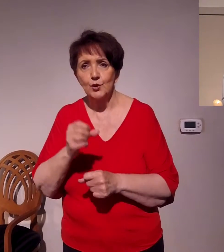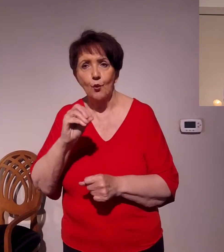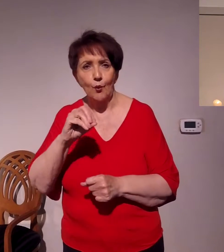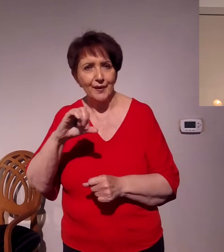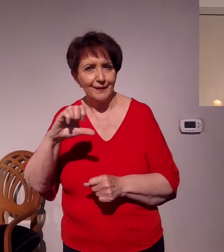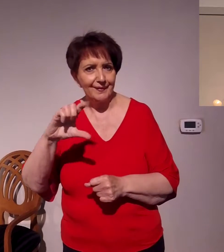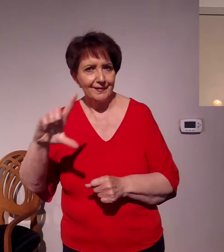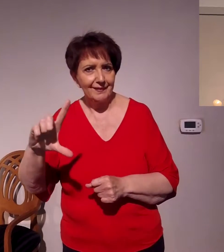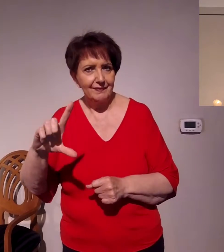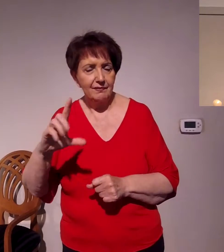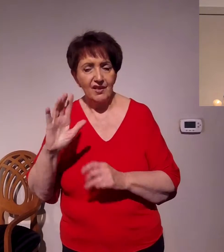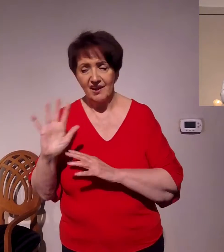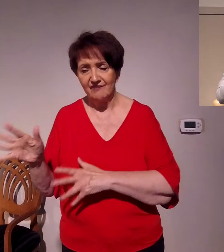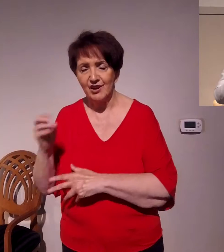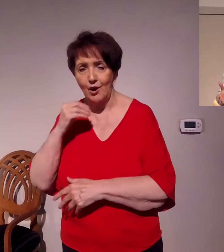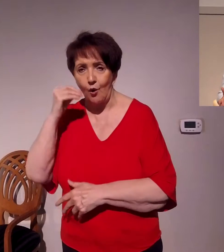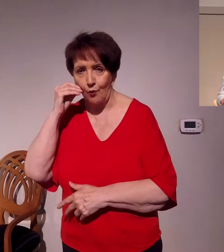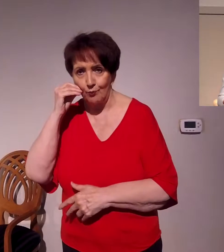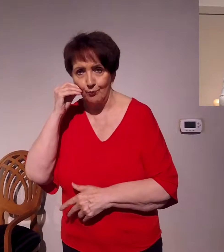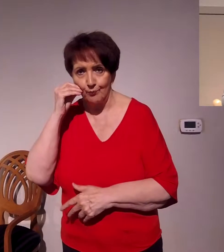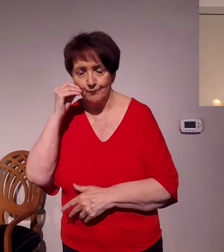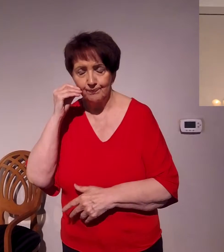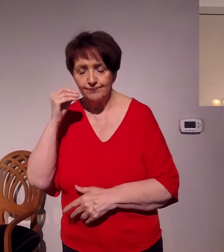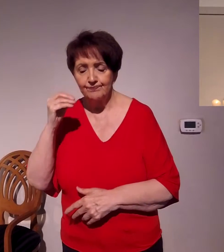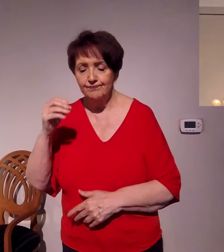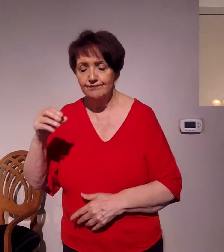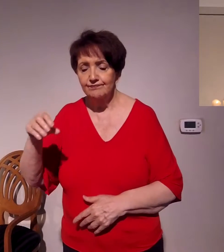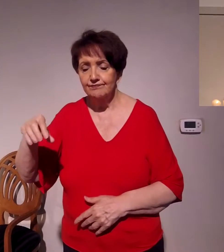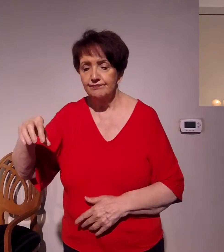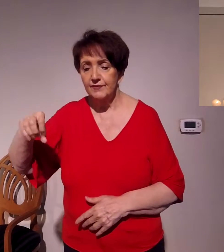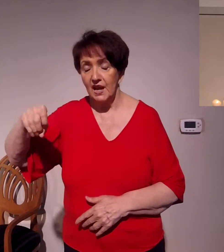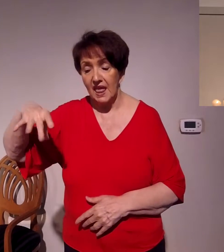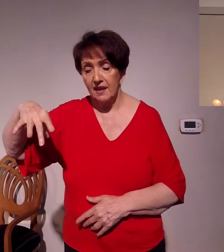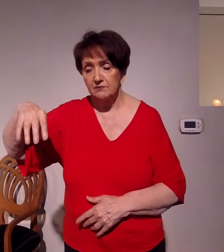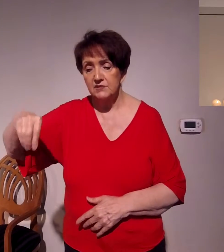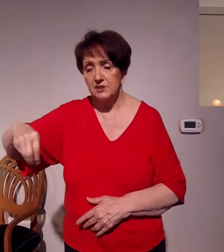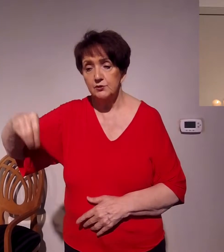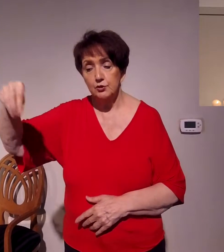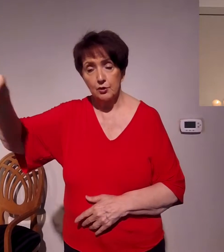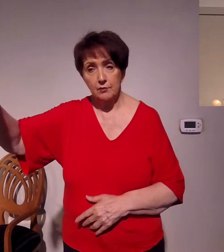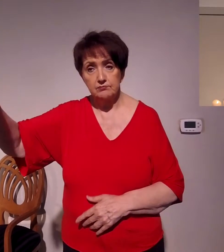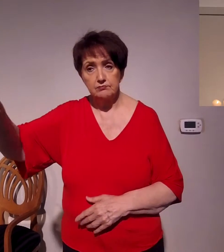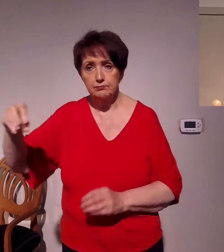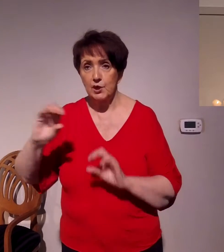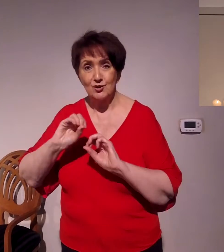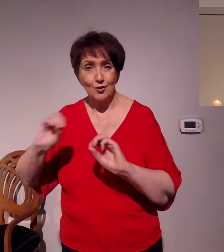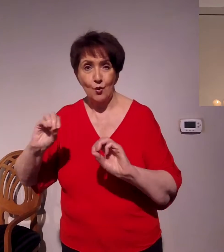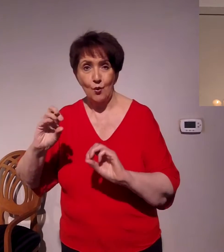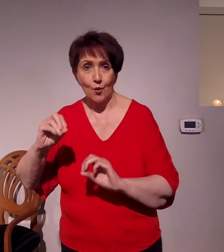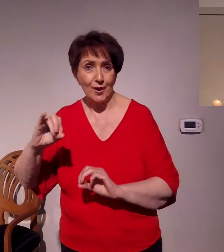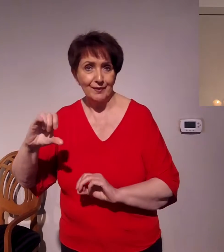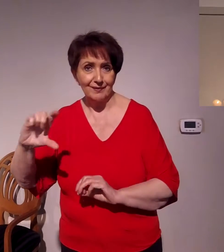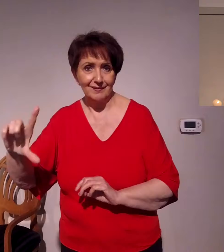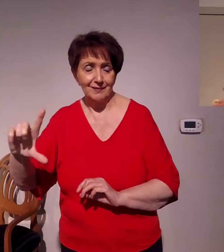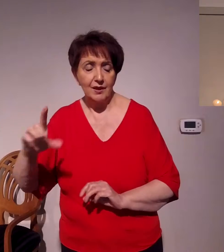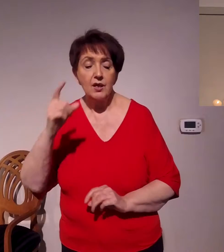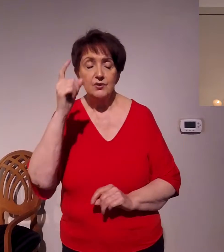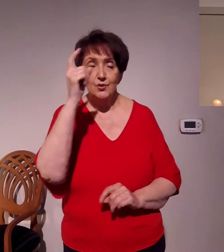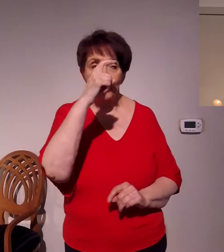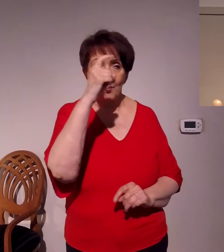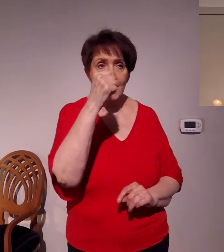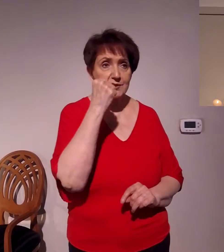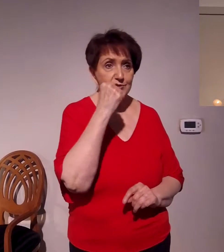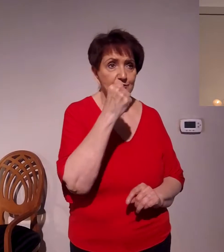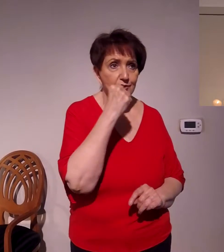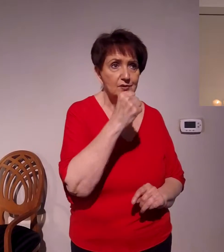it at home. So they took the lamps without the oil, and the wise ones brought the lamps and